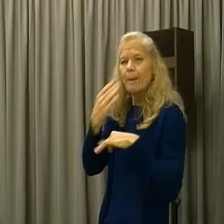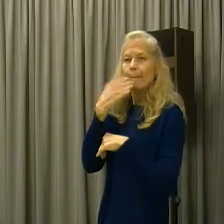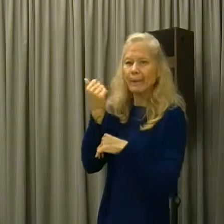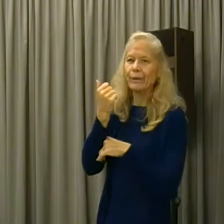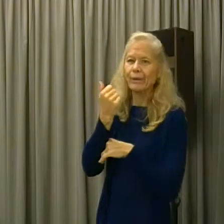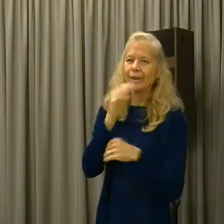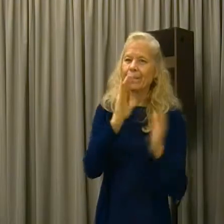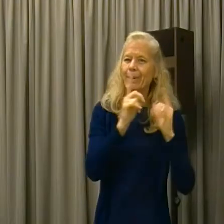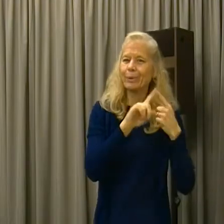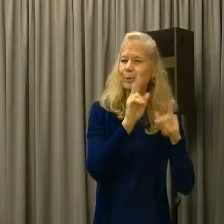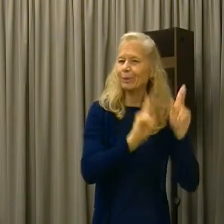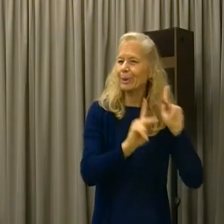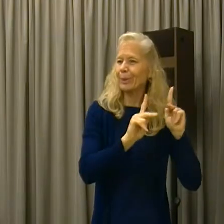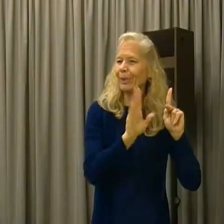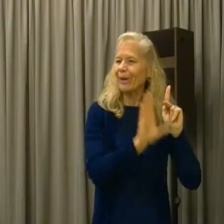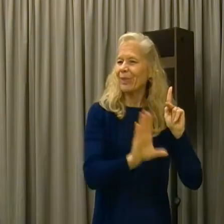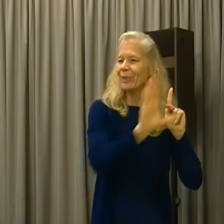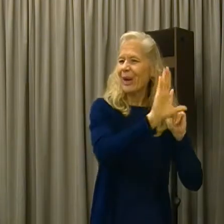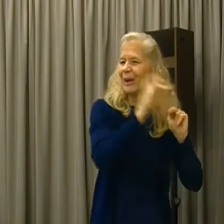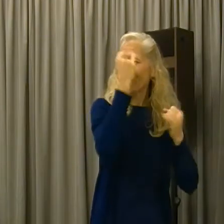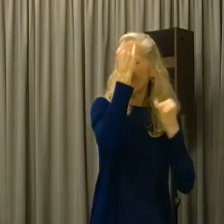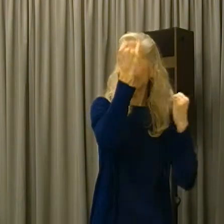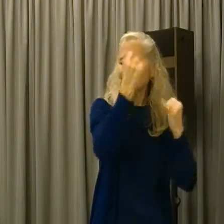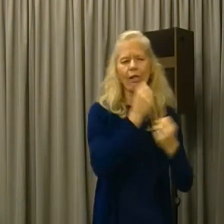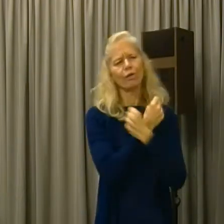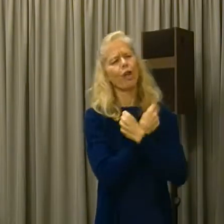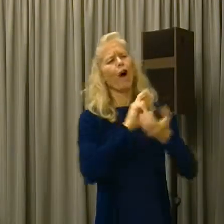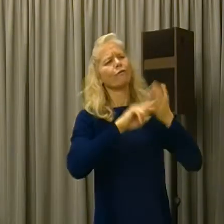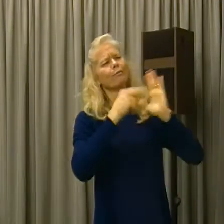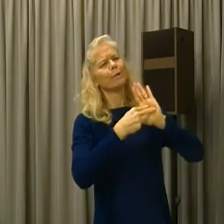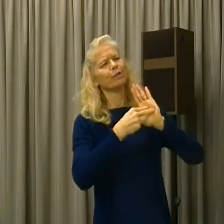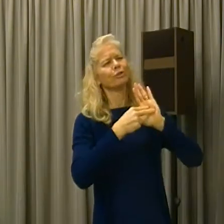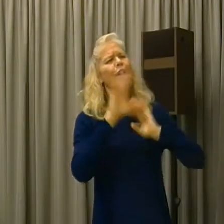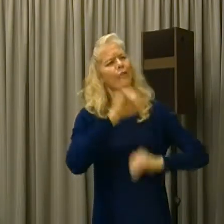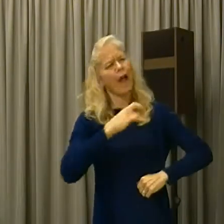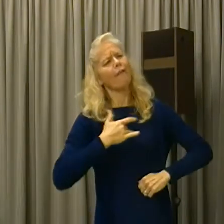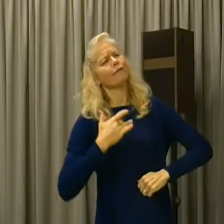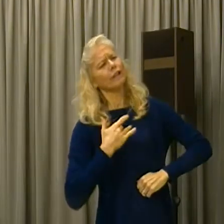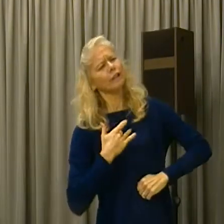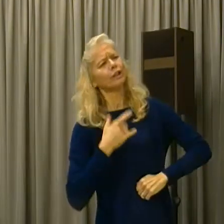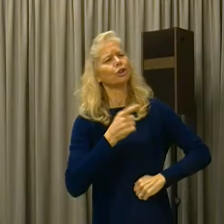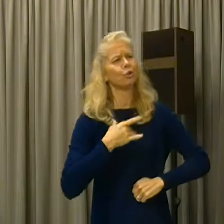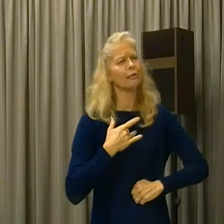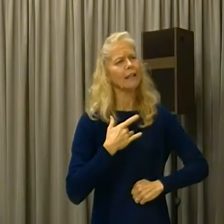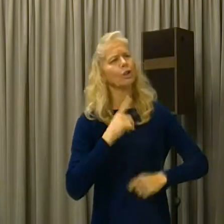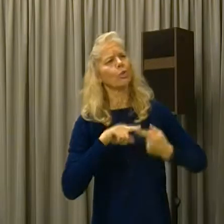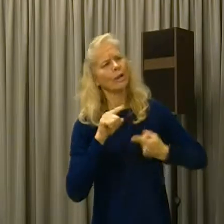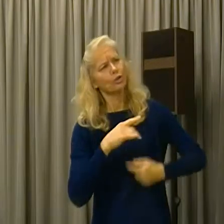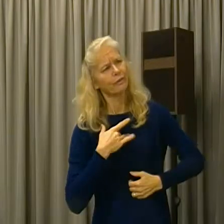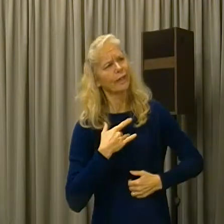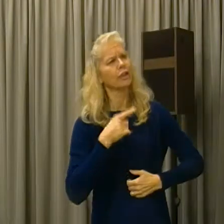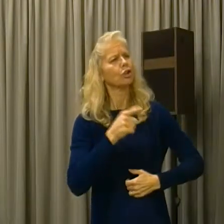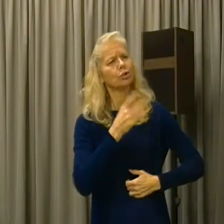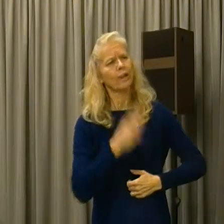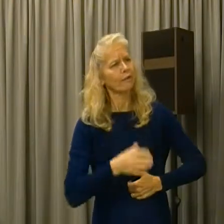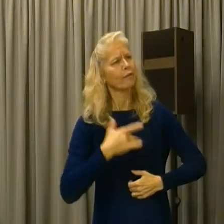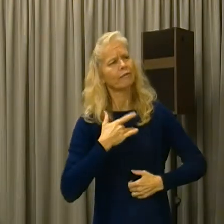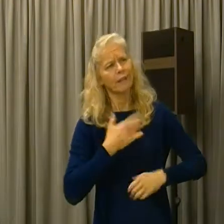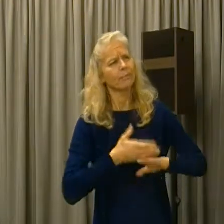We've seen thoughts objection, thought collection. Thirdly, we must, every believer must practice